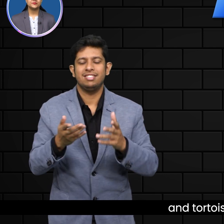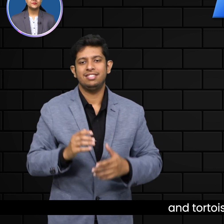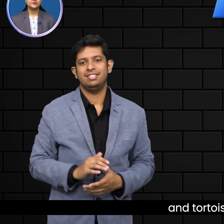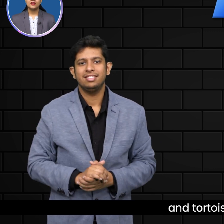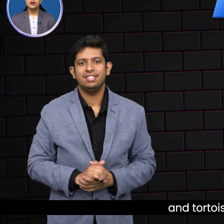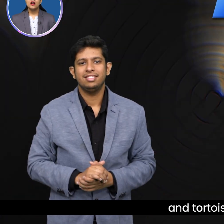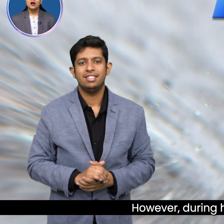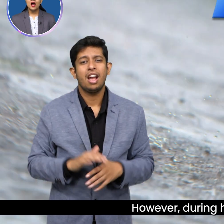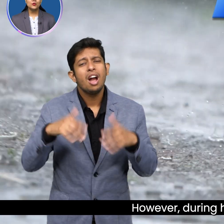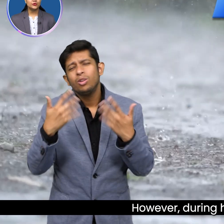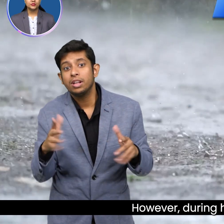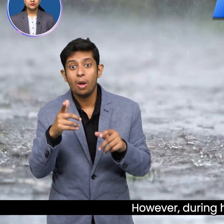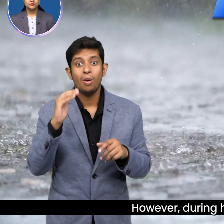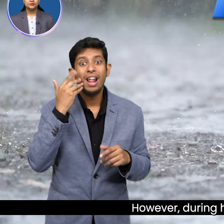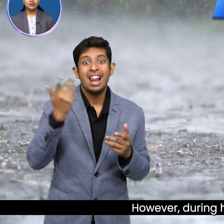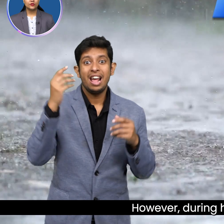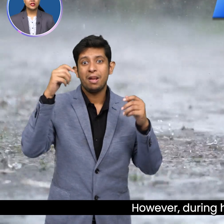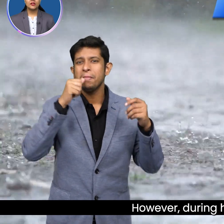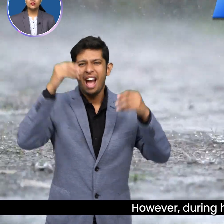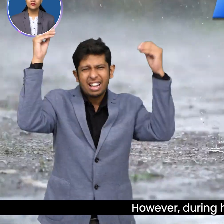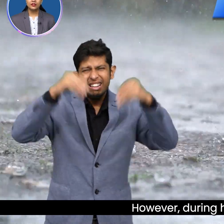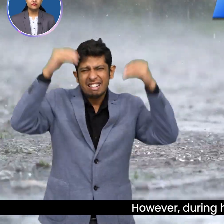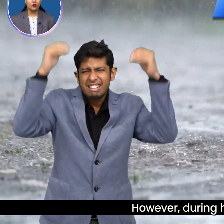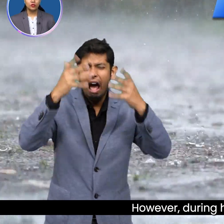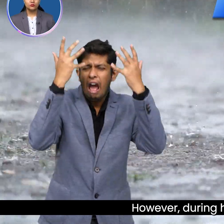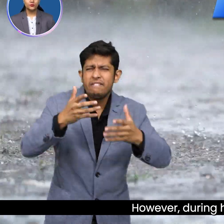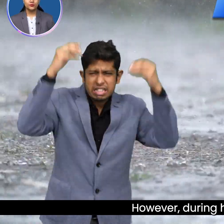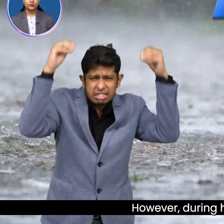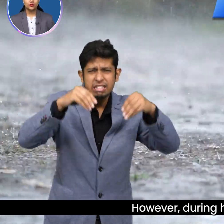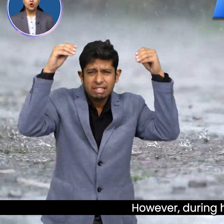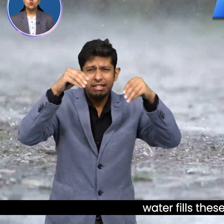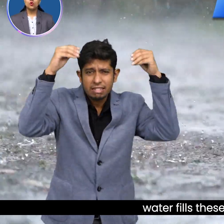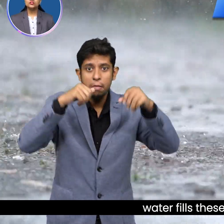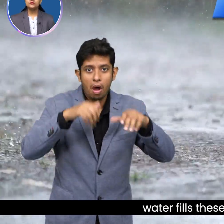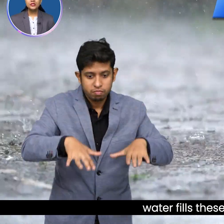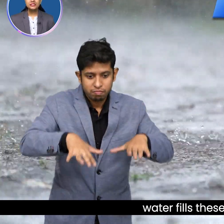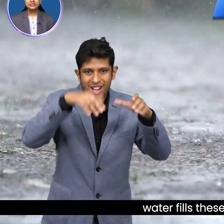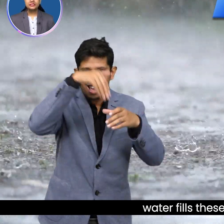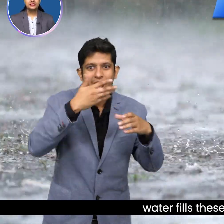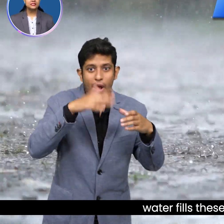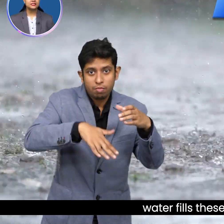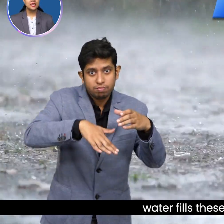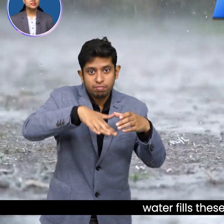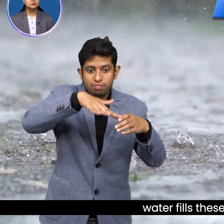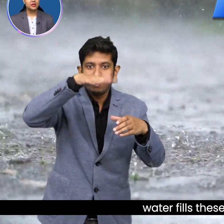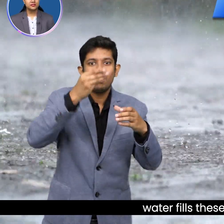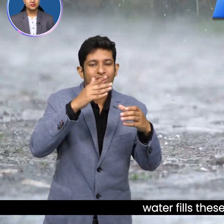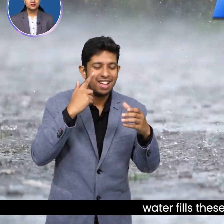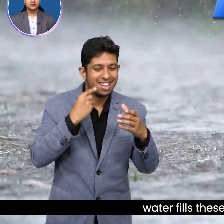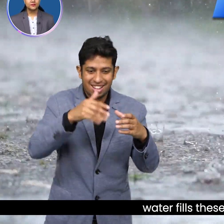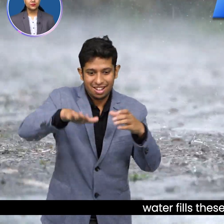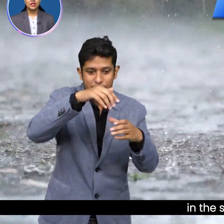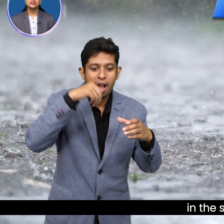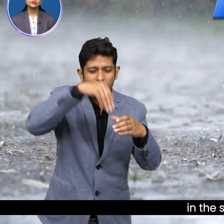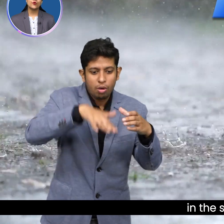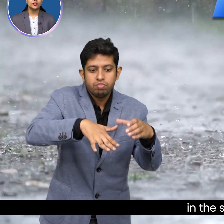etc. However, during heavy rainfall, water fills these air